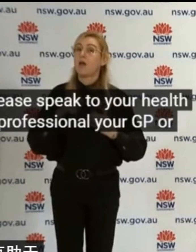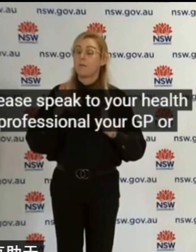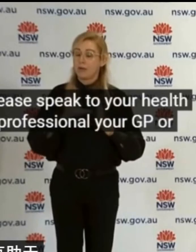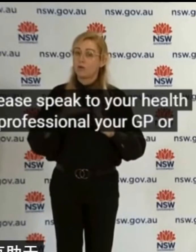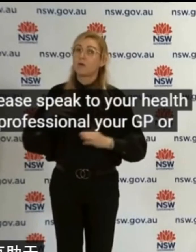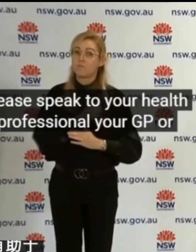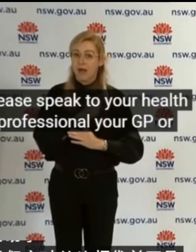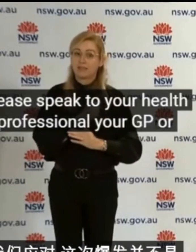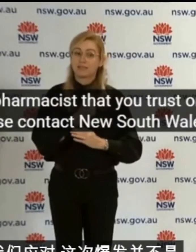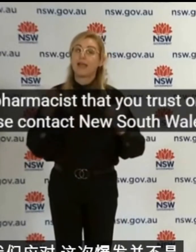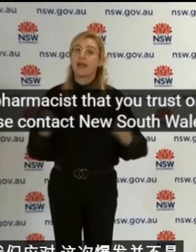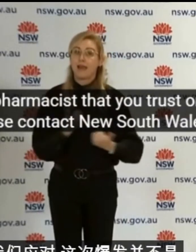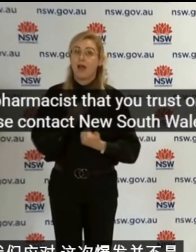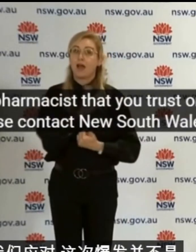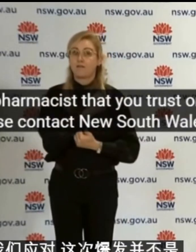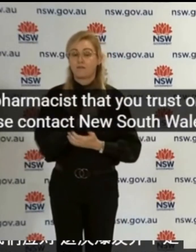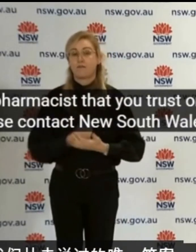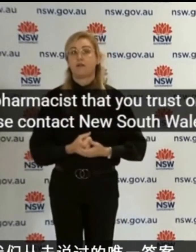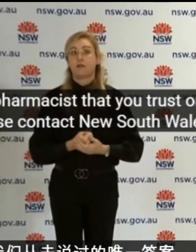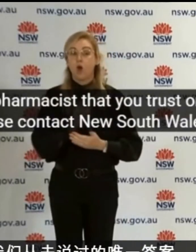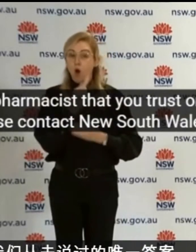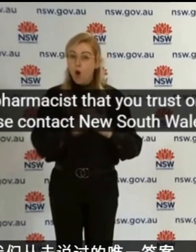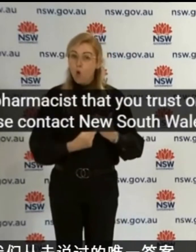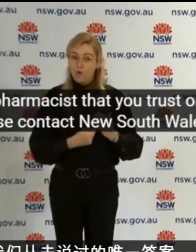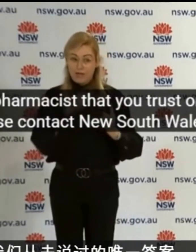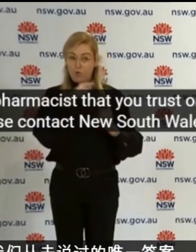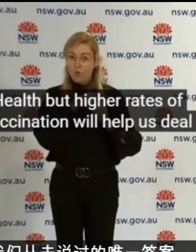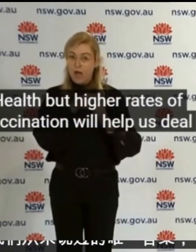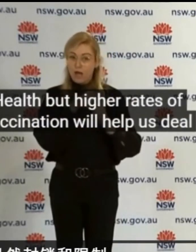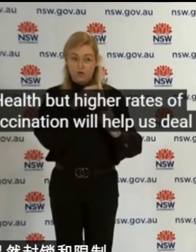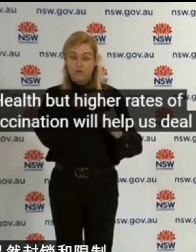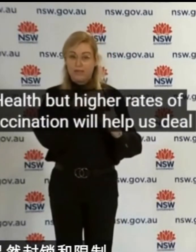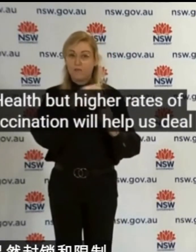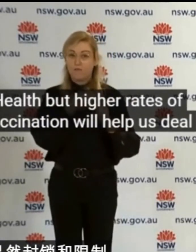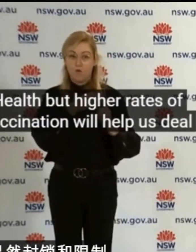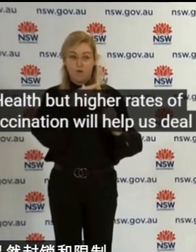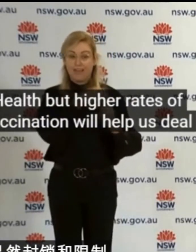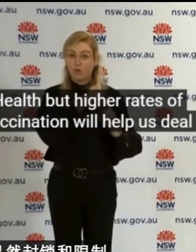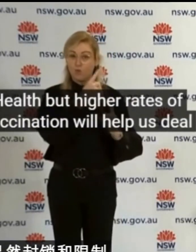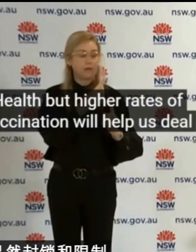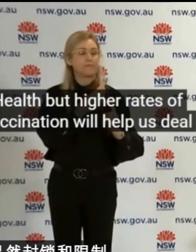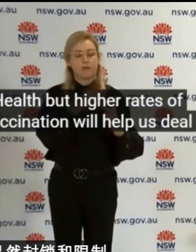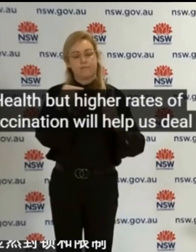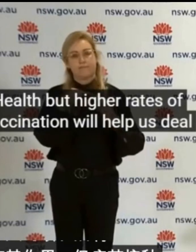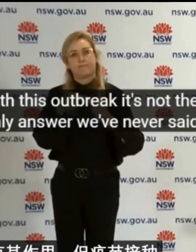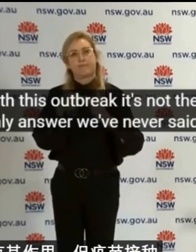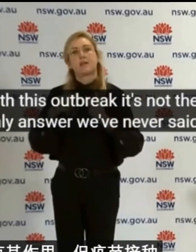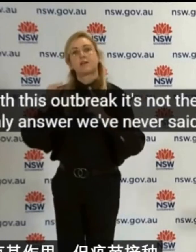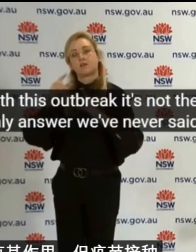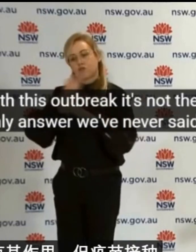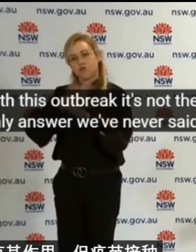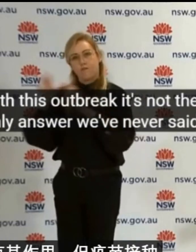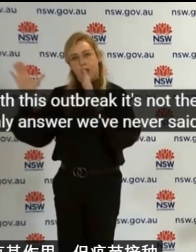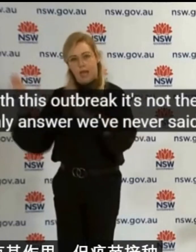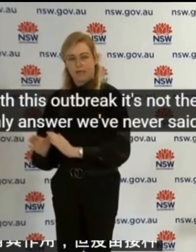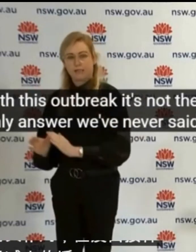outbreak. It's not the only answer. We've never said that. Obviously, lockdown and restrictions have their role, but vaccination is the key to